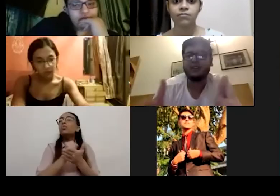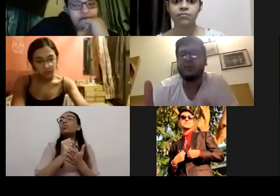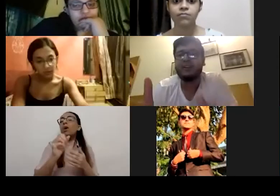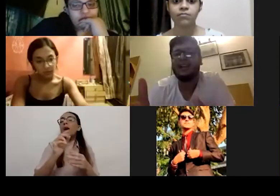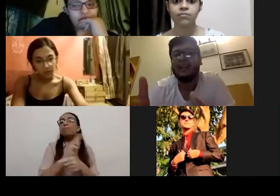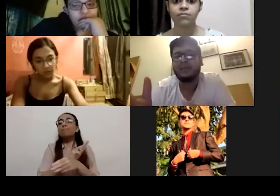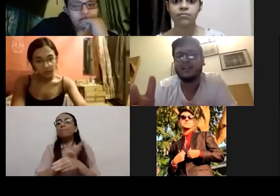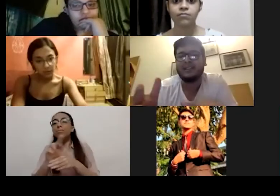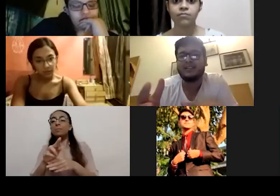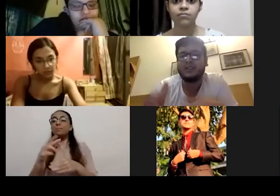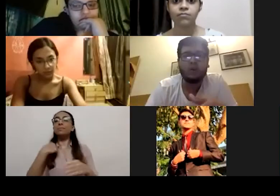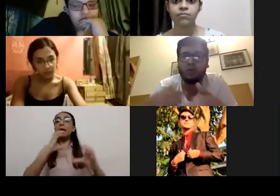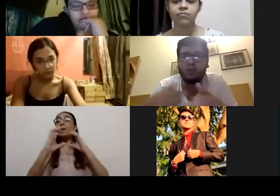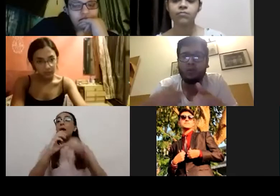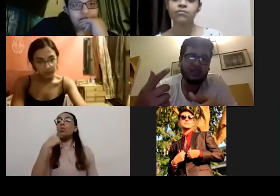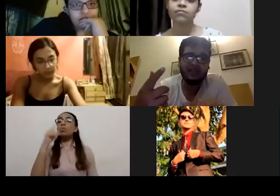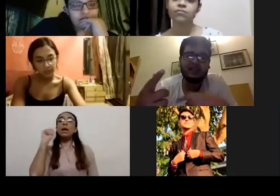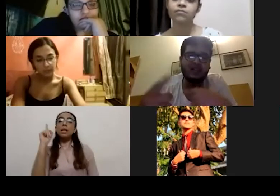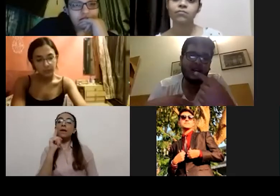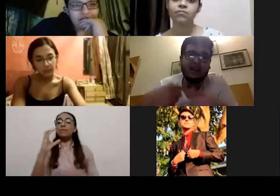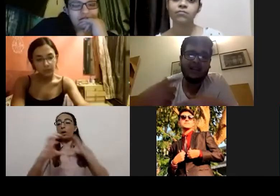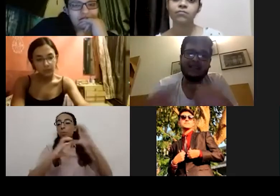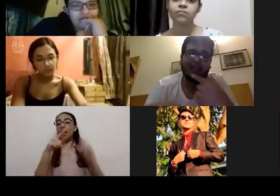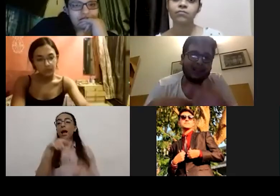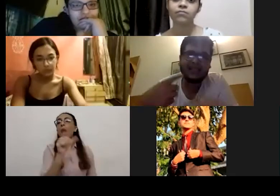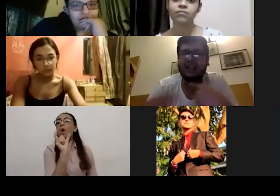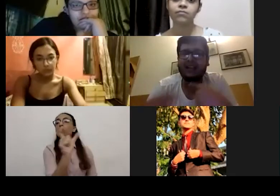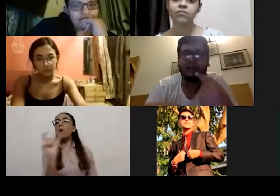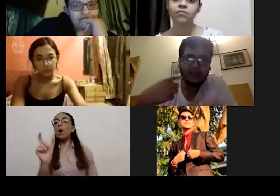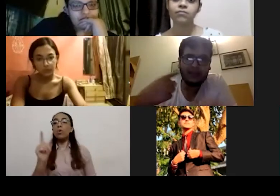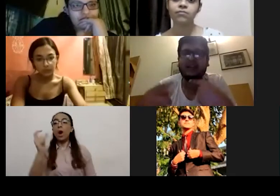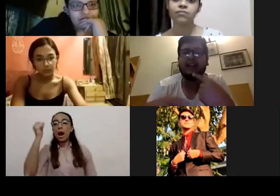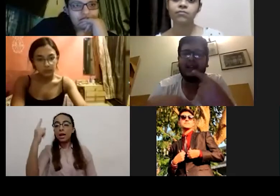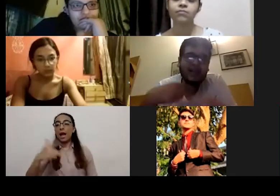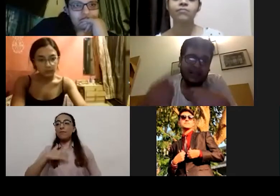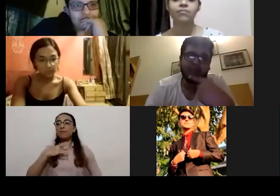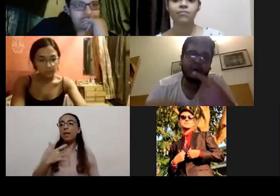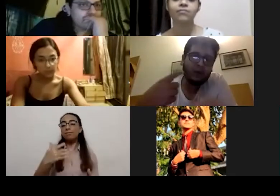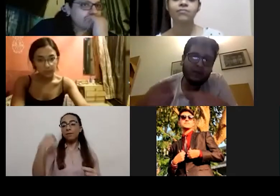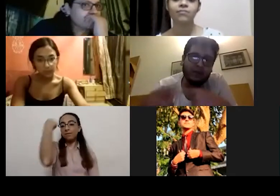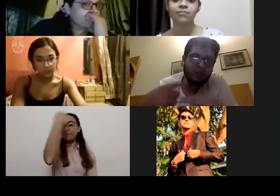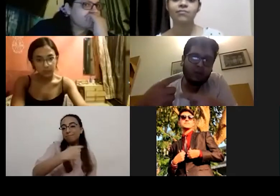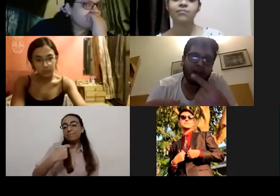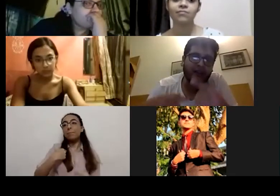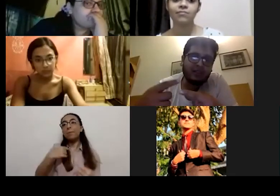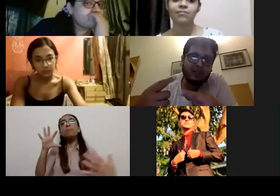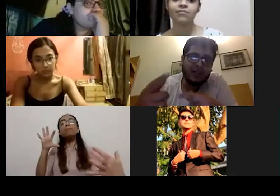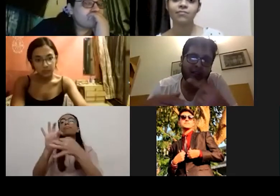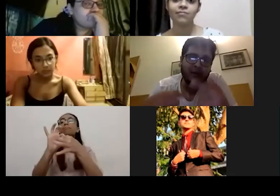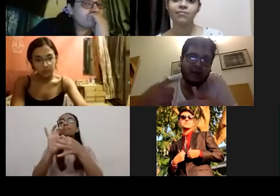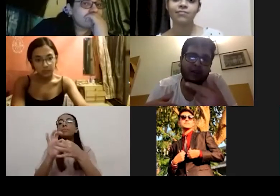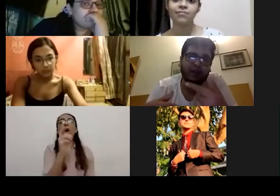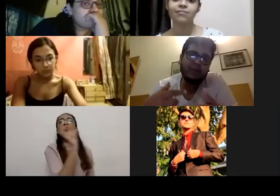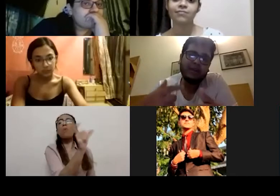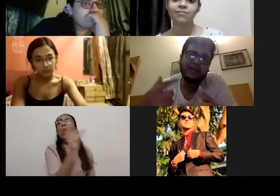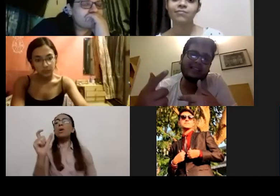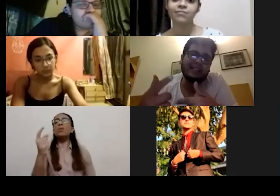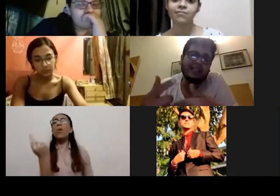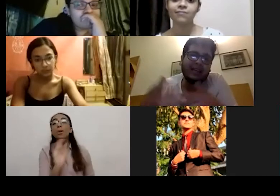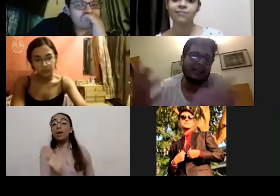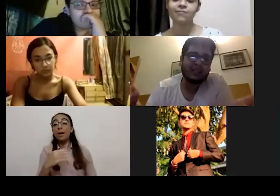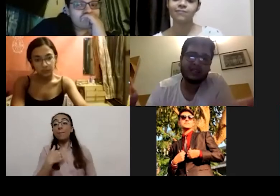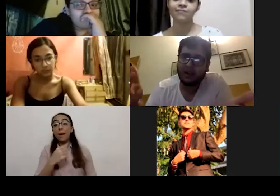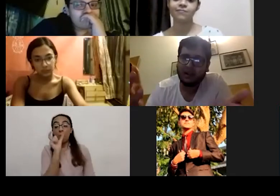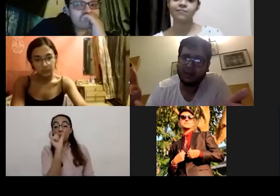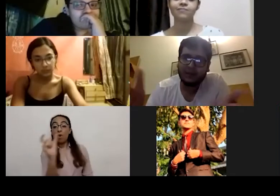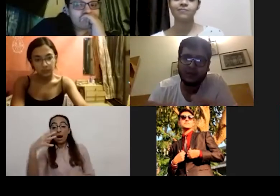people communicate, because it's not words, it's understanding of feeling, and it's beyond just the words. So that's why I thought there'll be at least